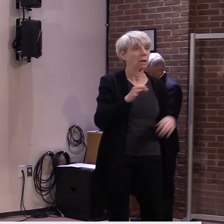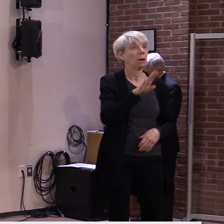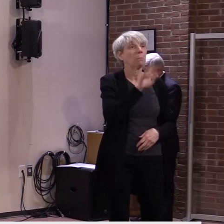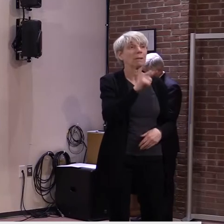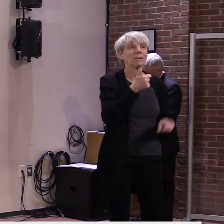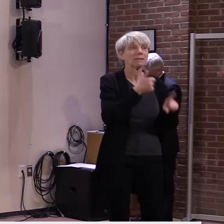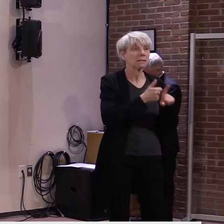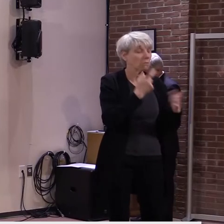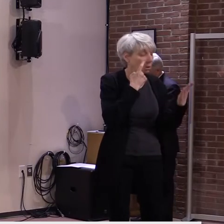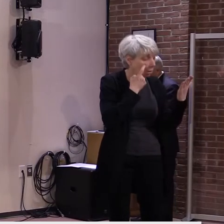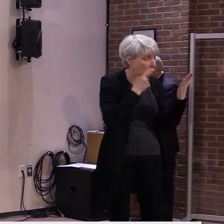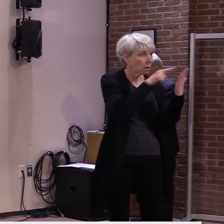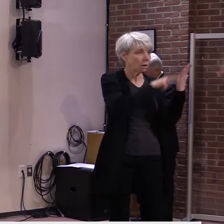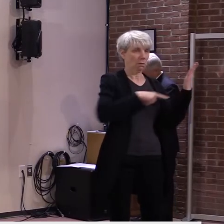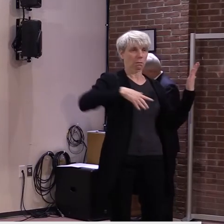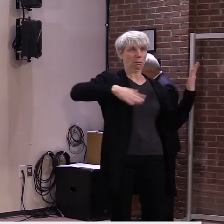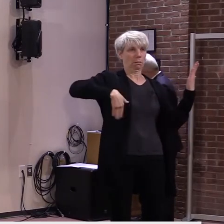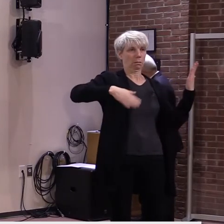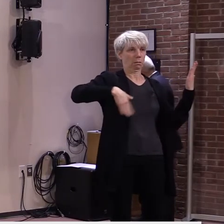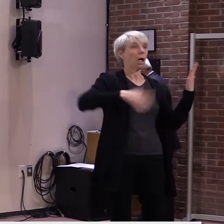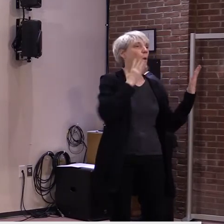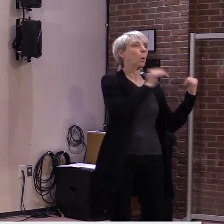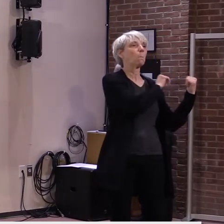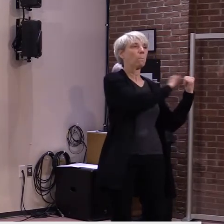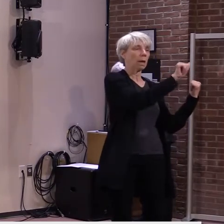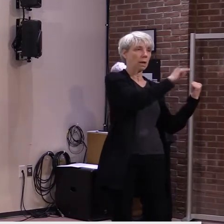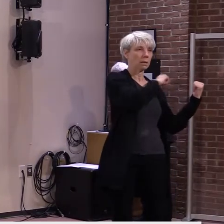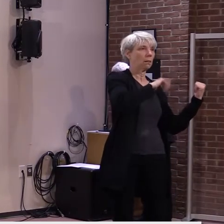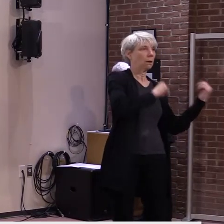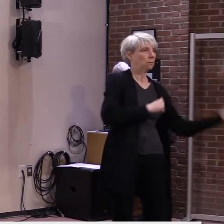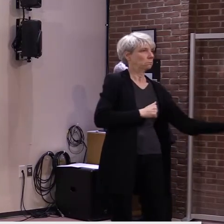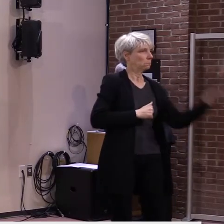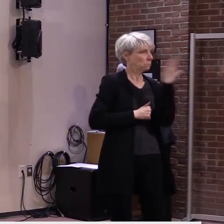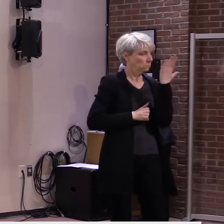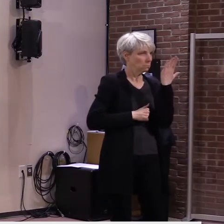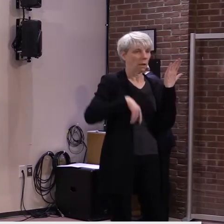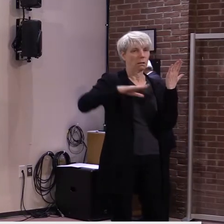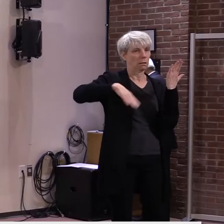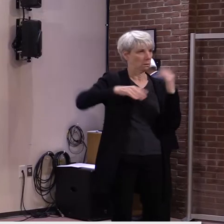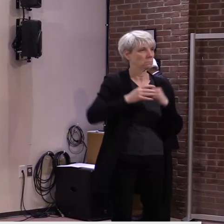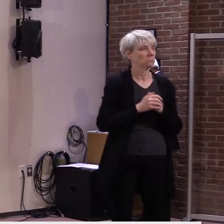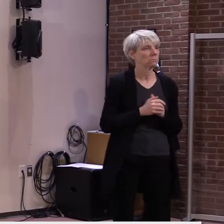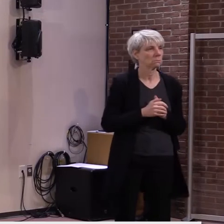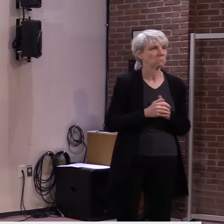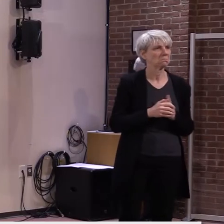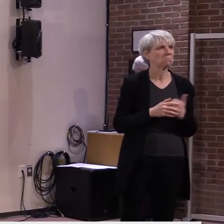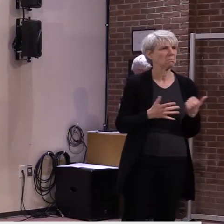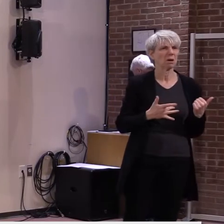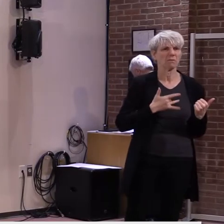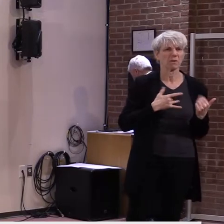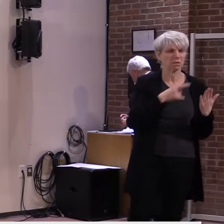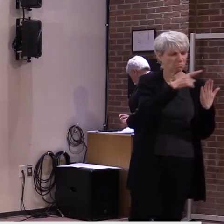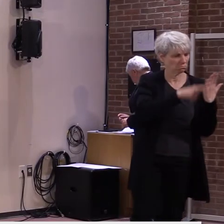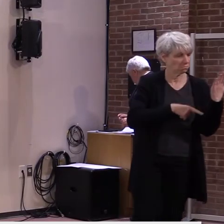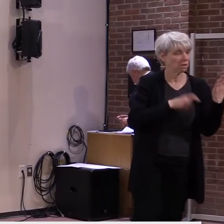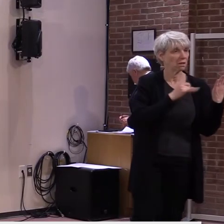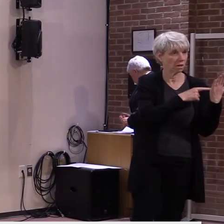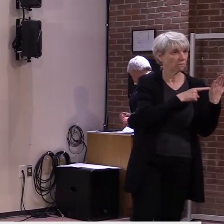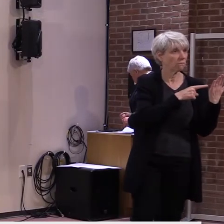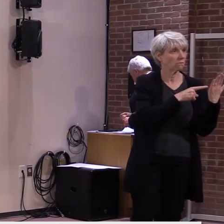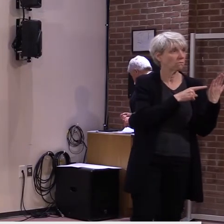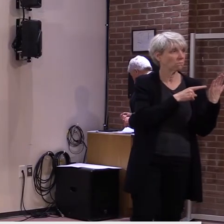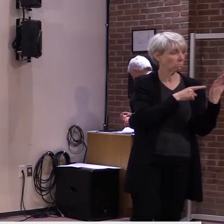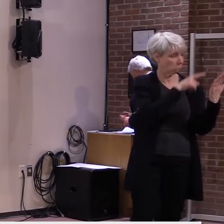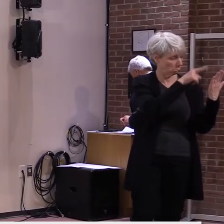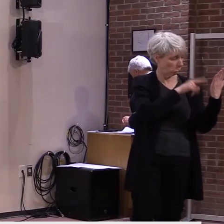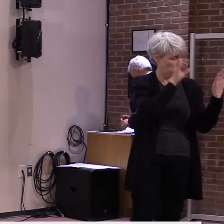read it myself at this point after it passed, but I have no doubt that if everything is